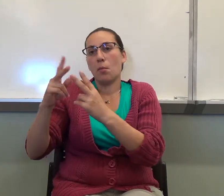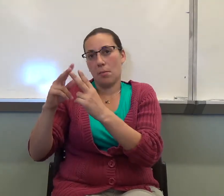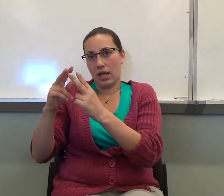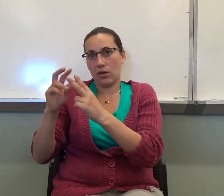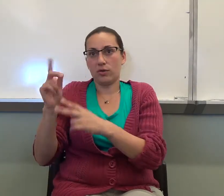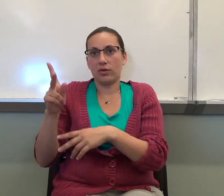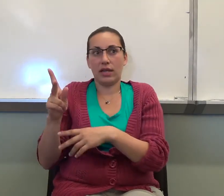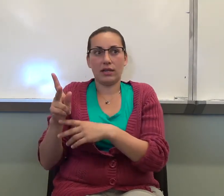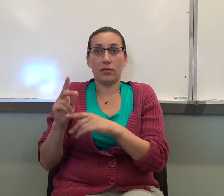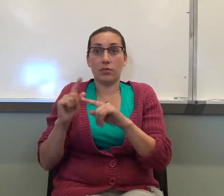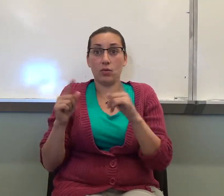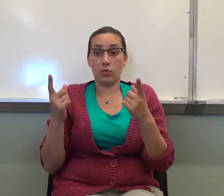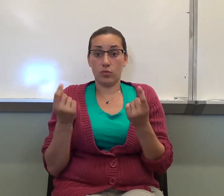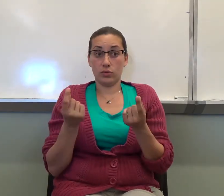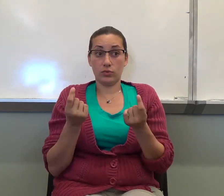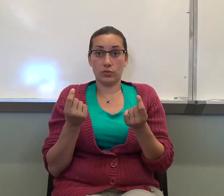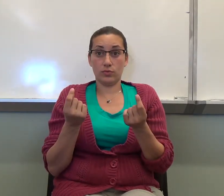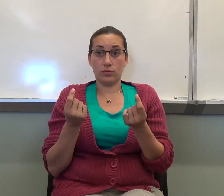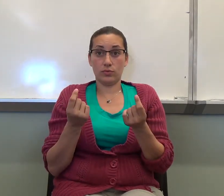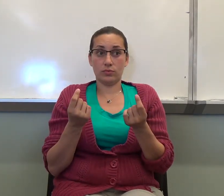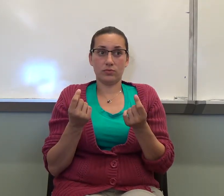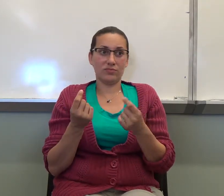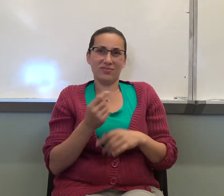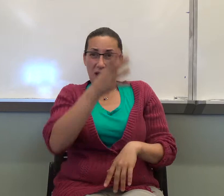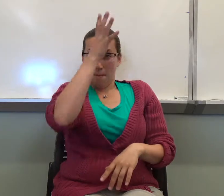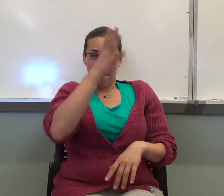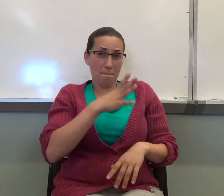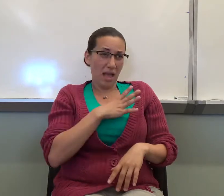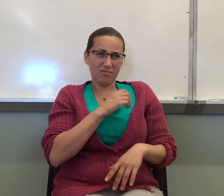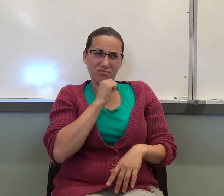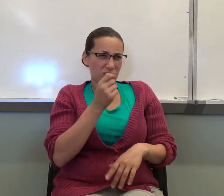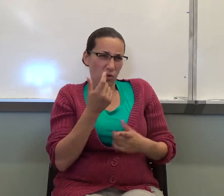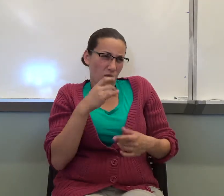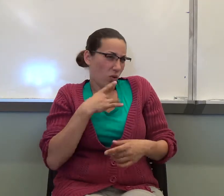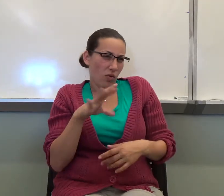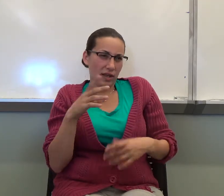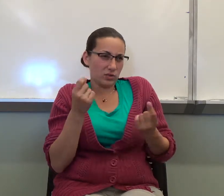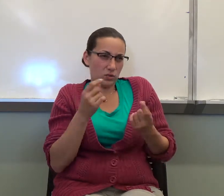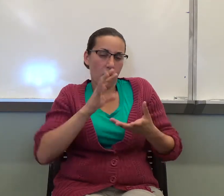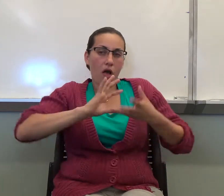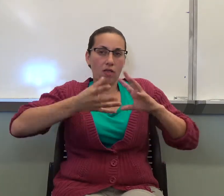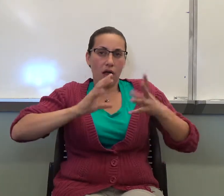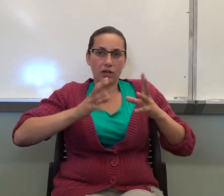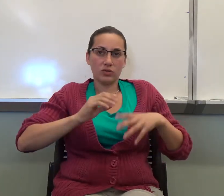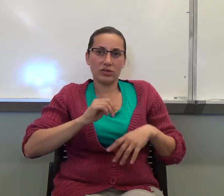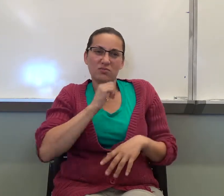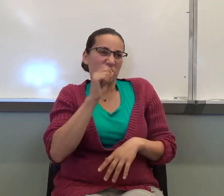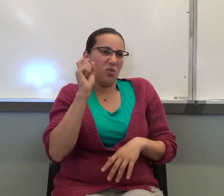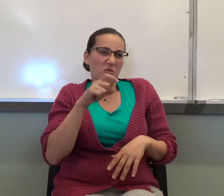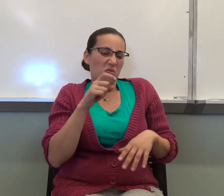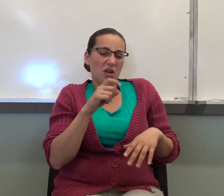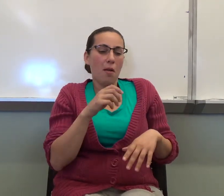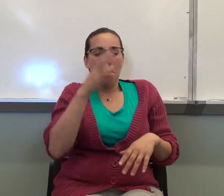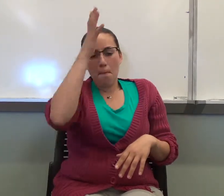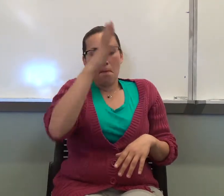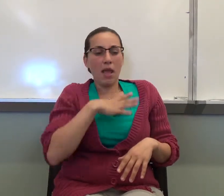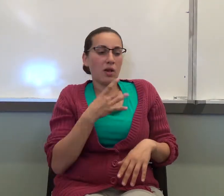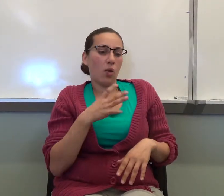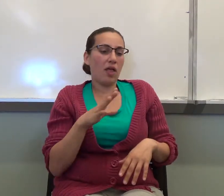What we do is we take the whole thing and dump it on the bed. That's it. All right, but if you're going to do a sorting routine, you could have, let's